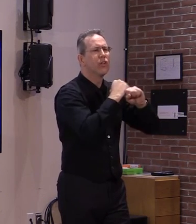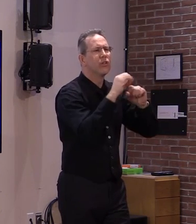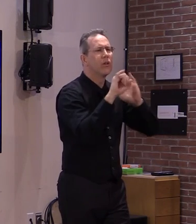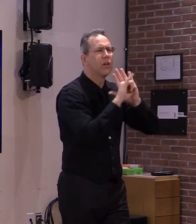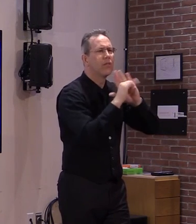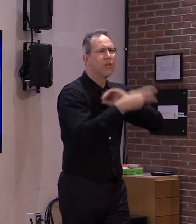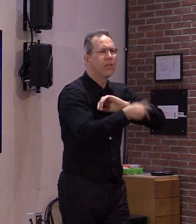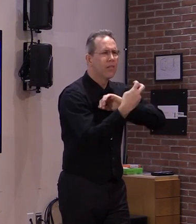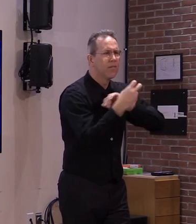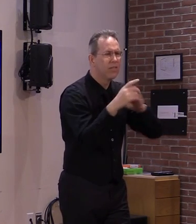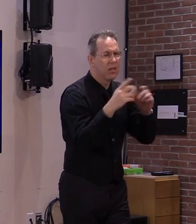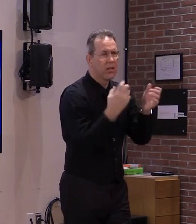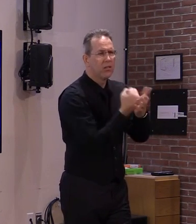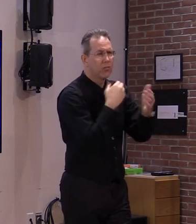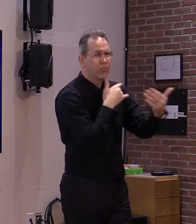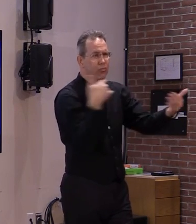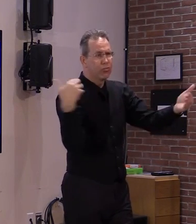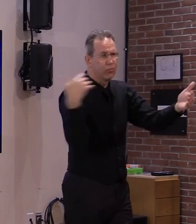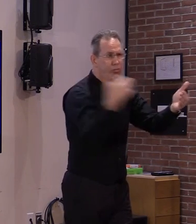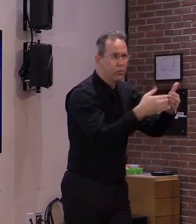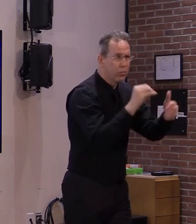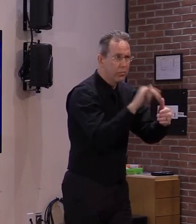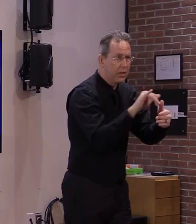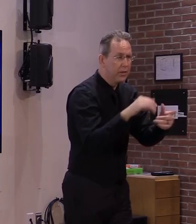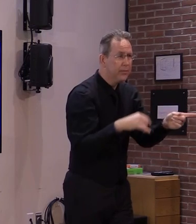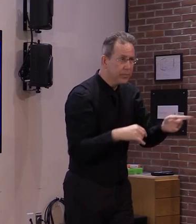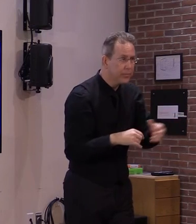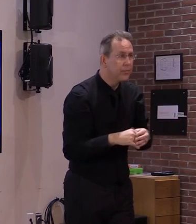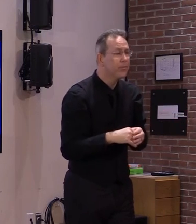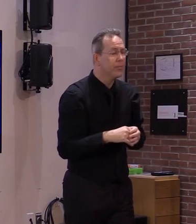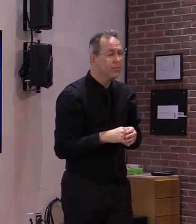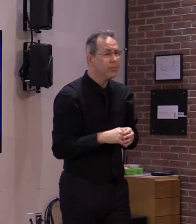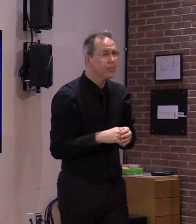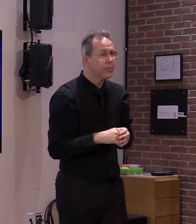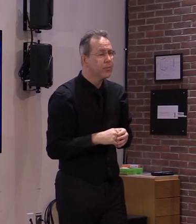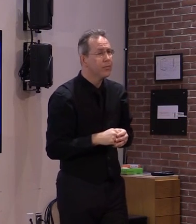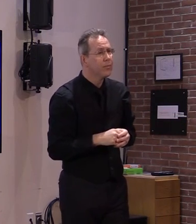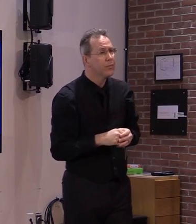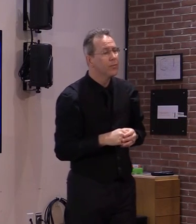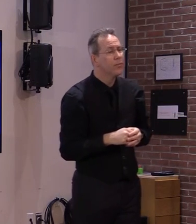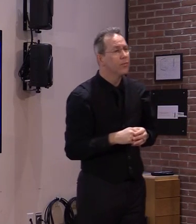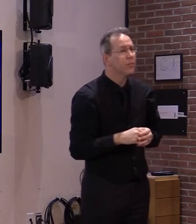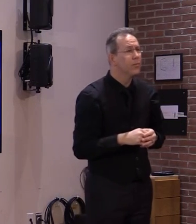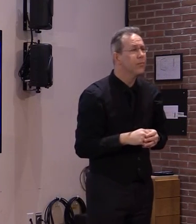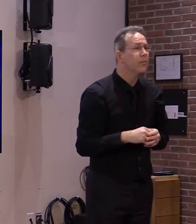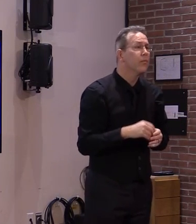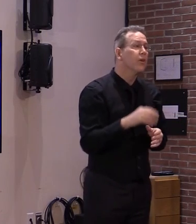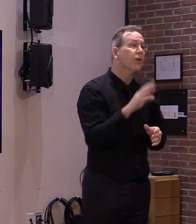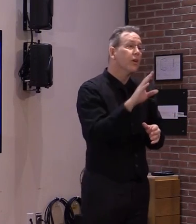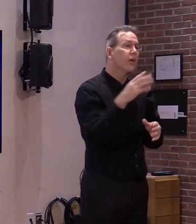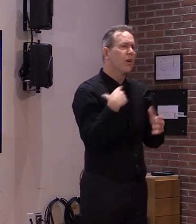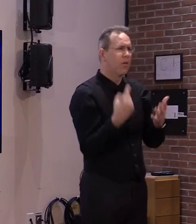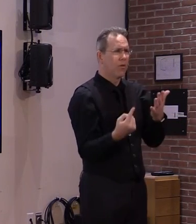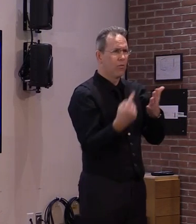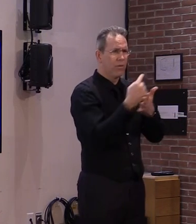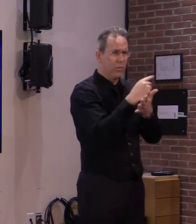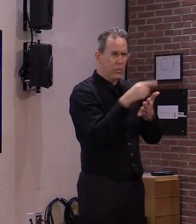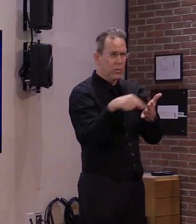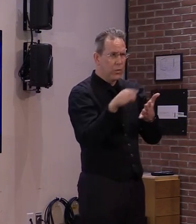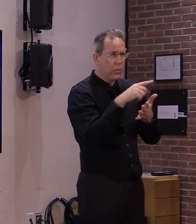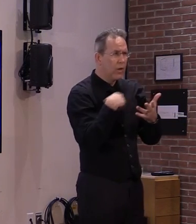weeks, the department and other state agency partners have been reviewing and validating claimant details and tax information to ensure